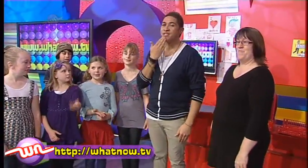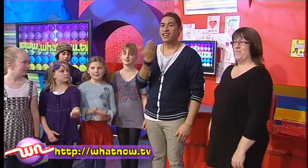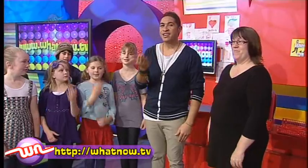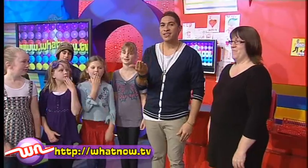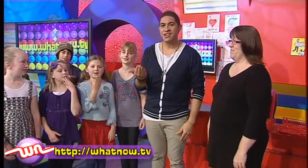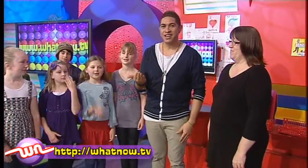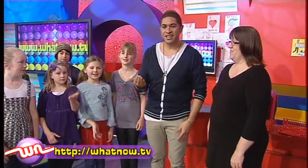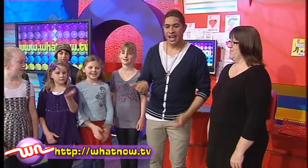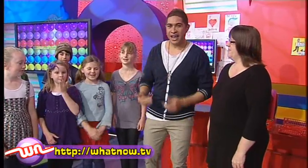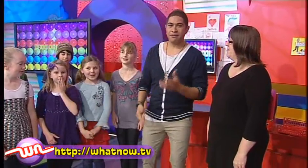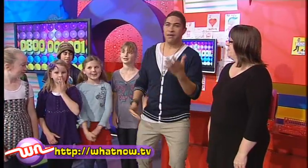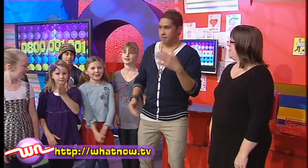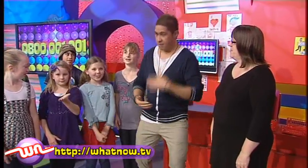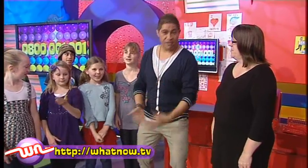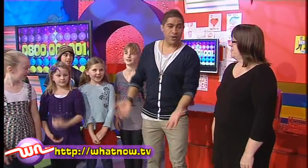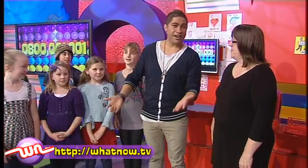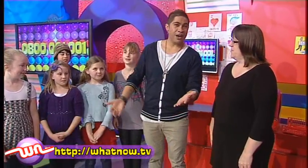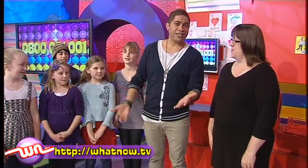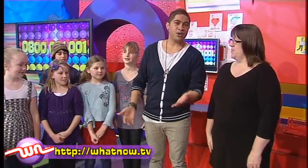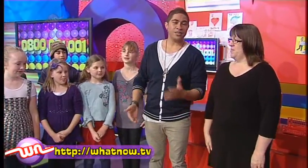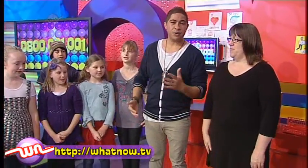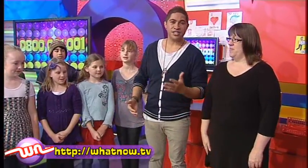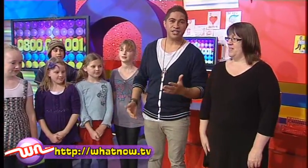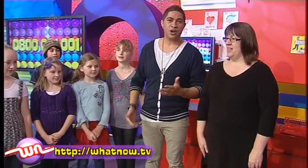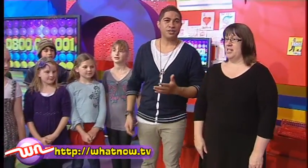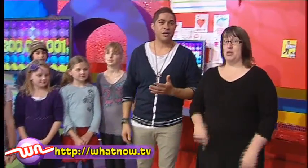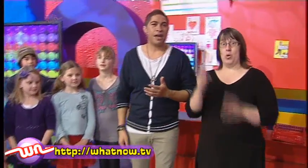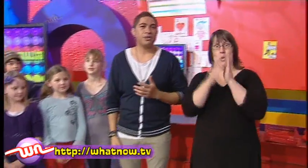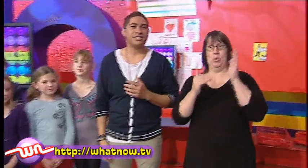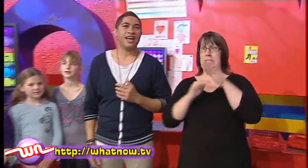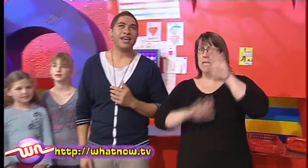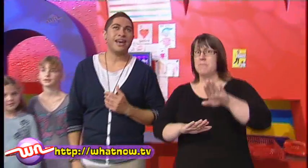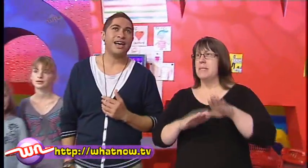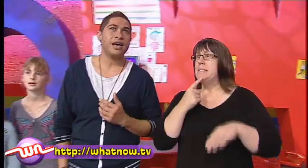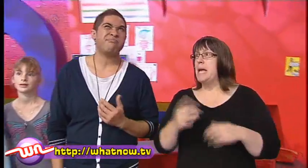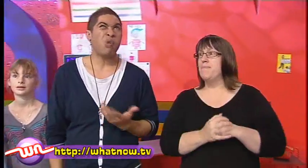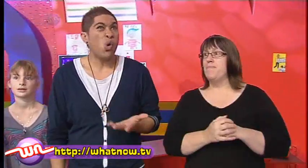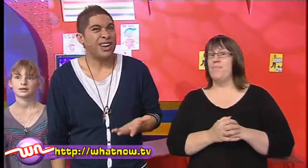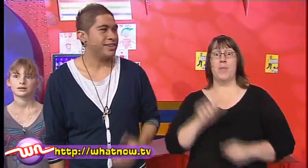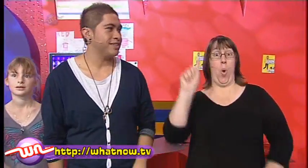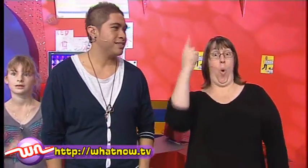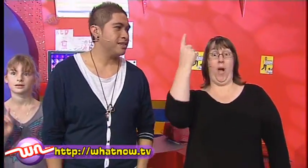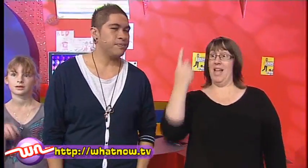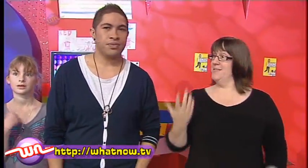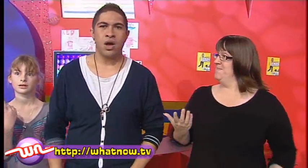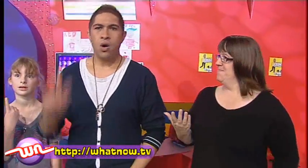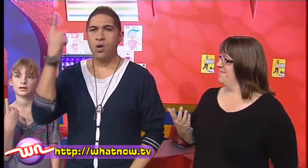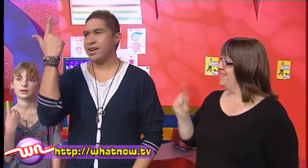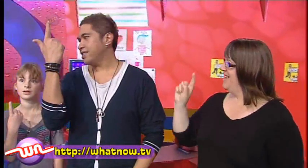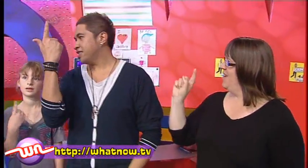thank you. Nice. And everyone in Aotearoa is watching the show, so how would you say Auckland? Auckland. Did you